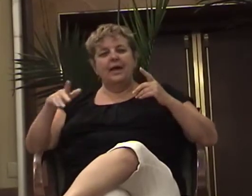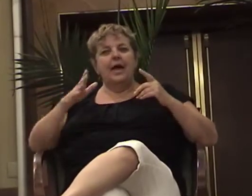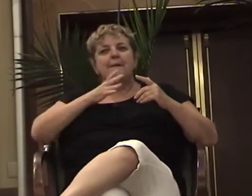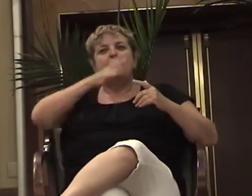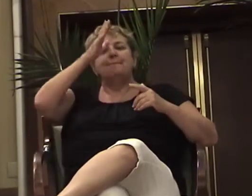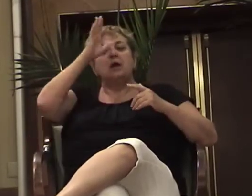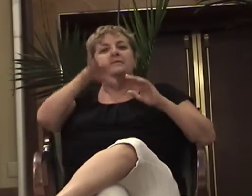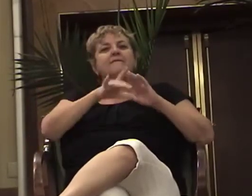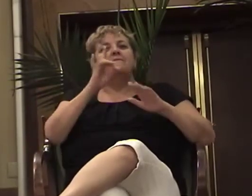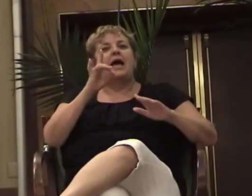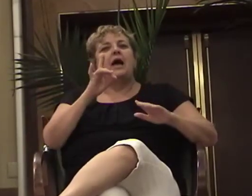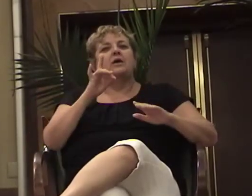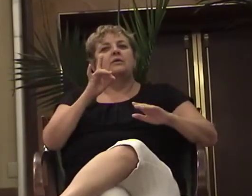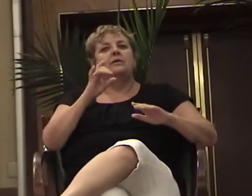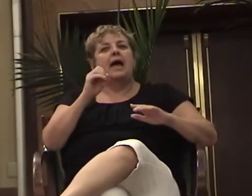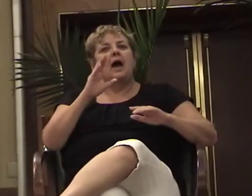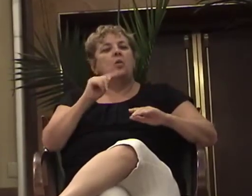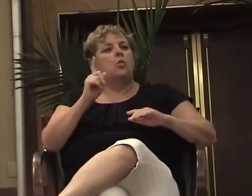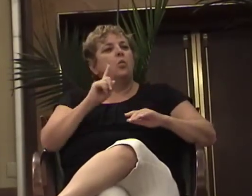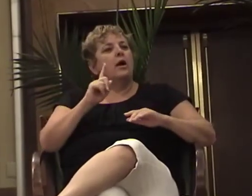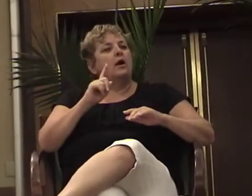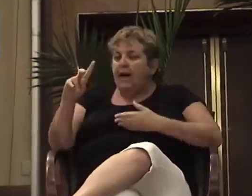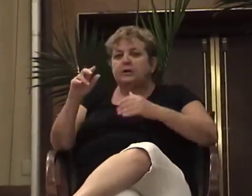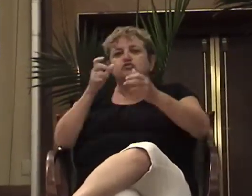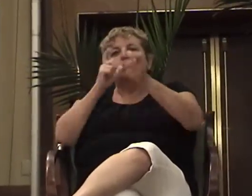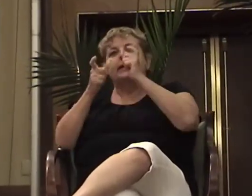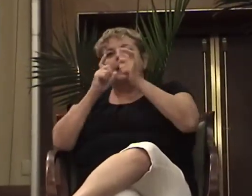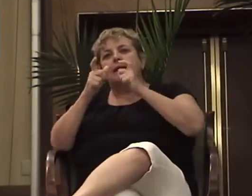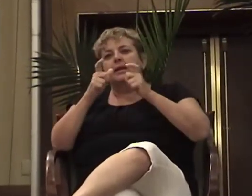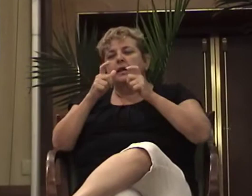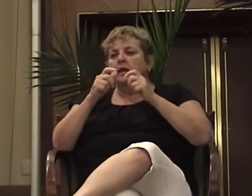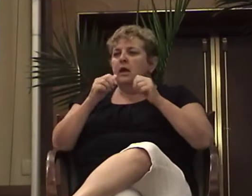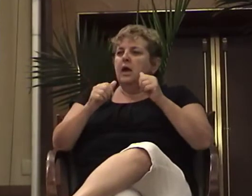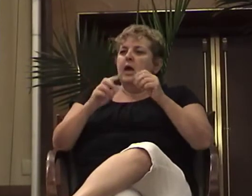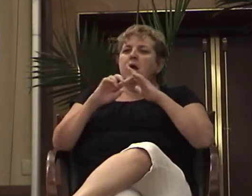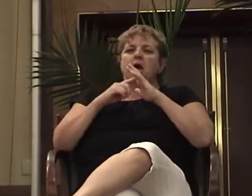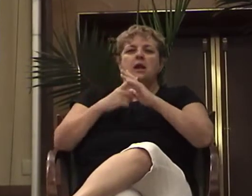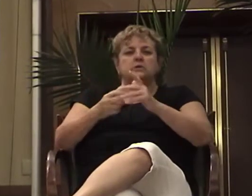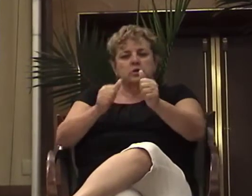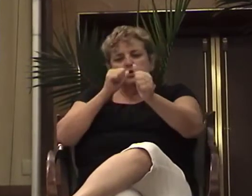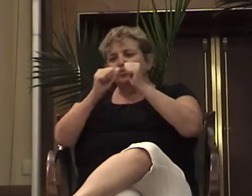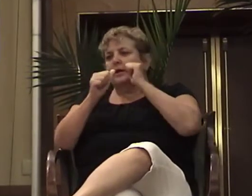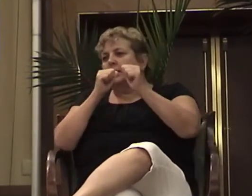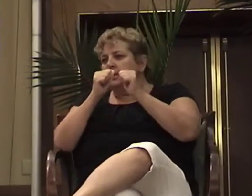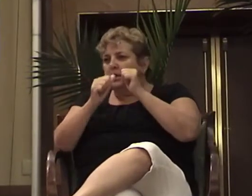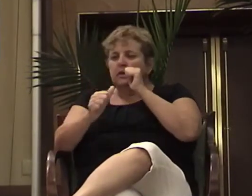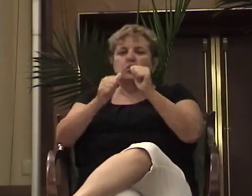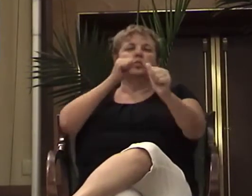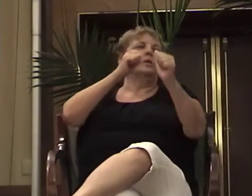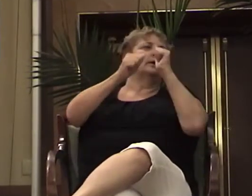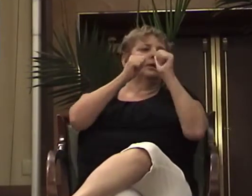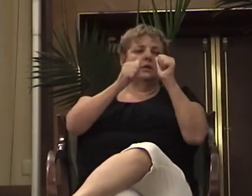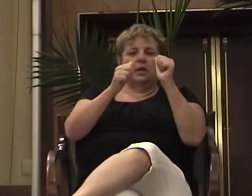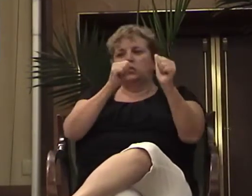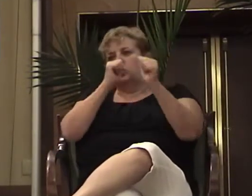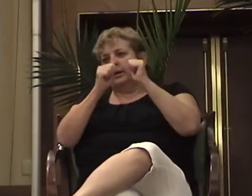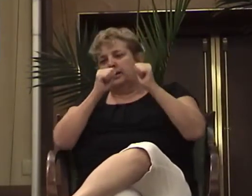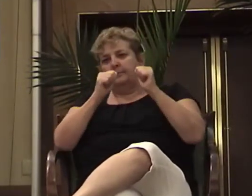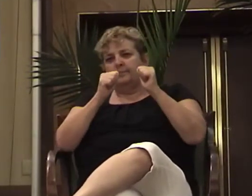Angie, bring her home. We'll take care of her. I began to drink, and I began to drink. And one night I'm at the bar.